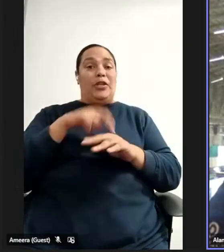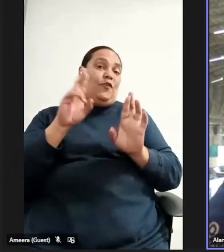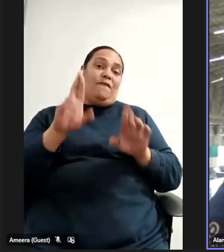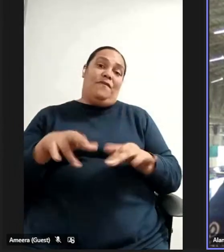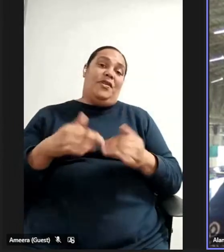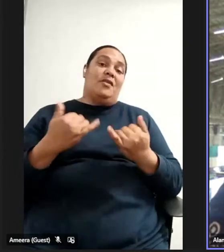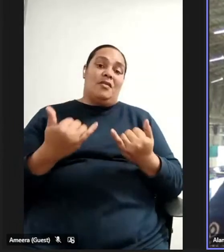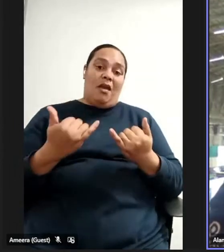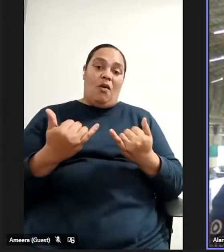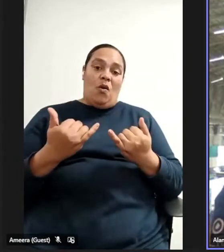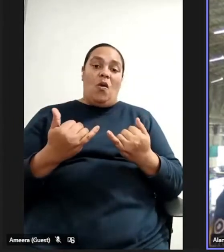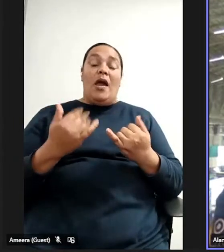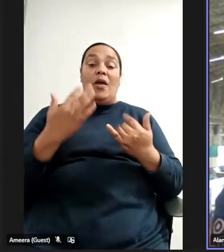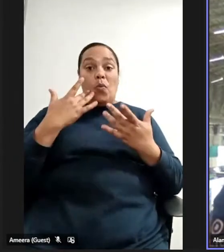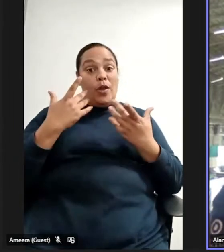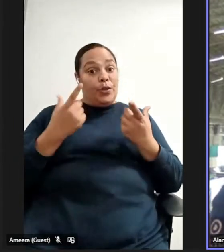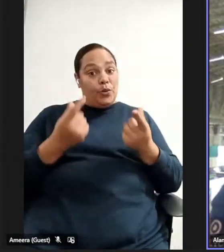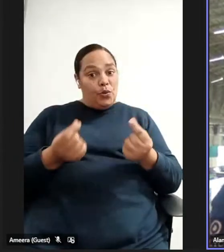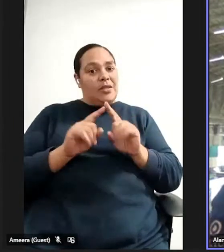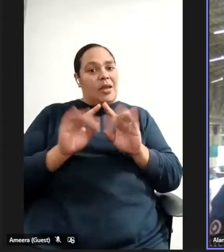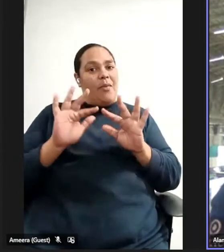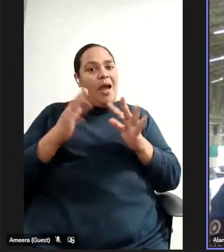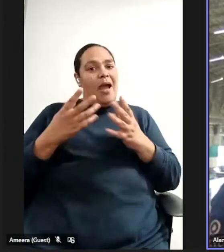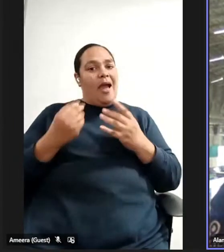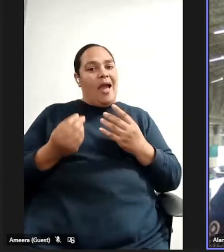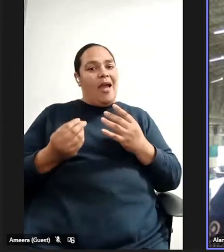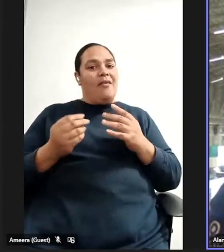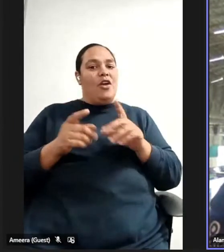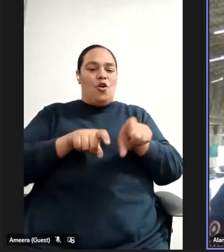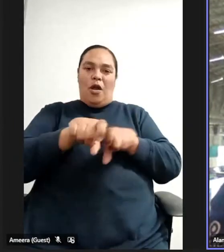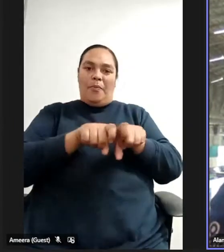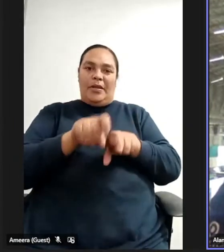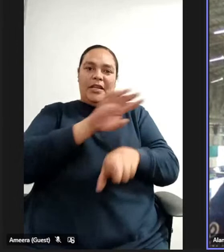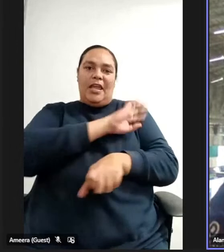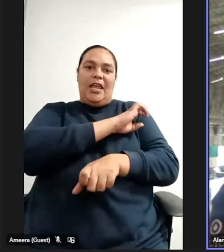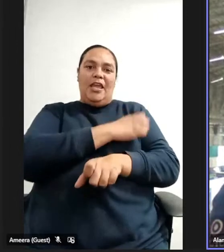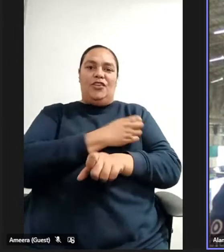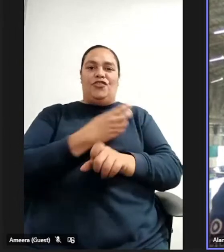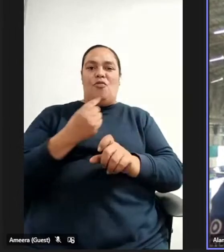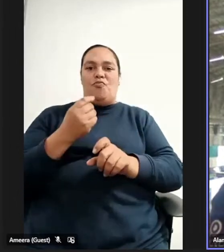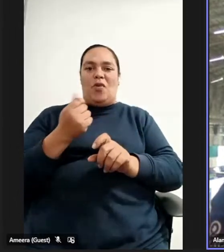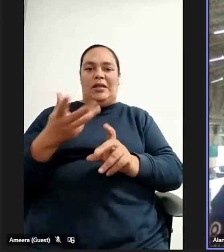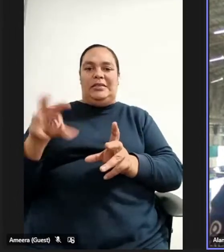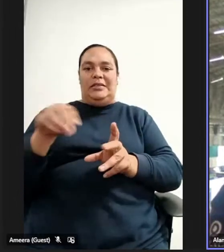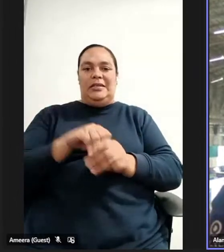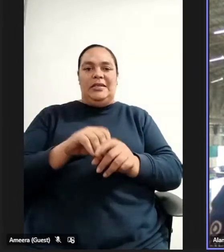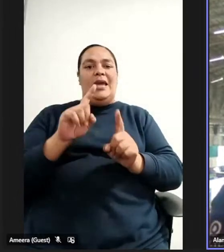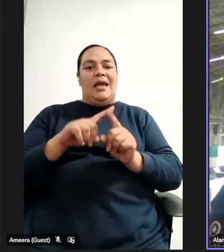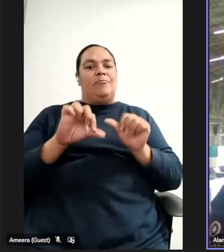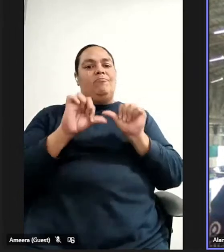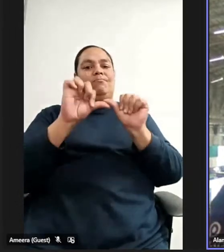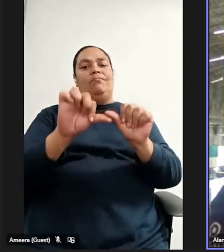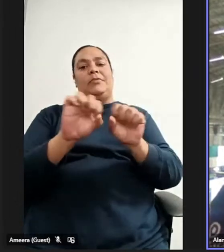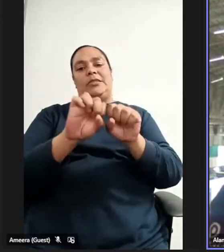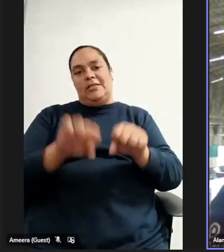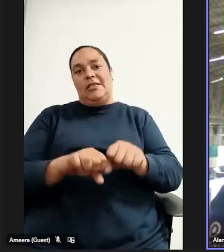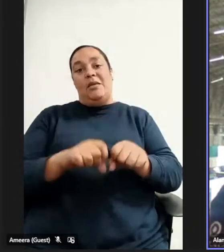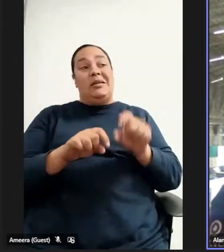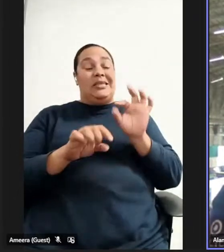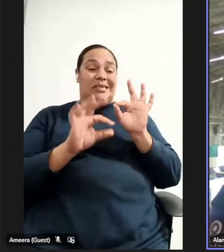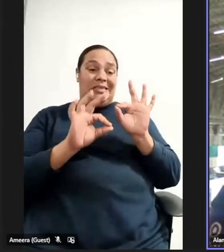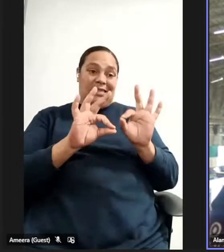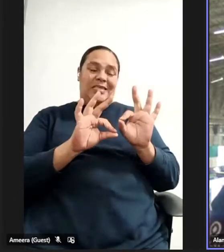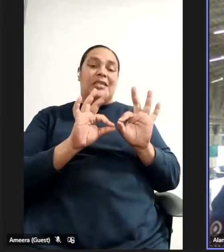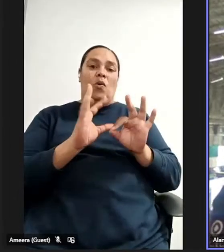so, also, how do we have a competitive energy pricing and a sustainable system? And I think that's what's going to come out of this